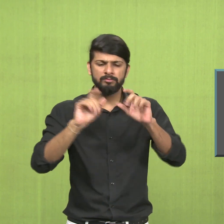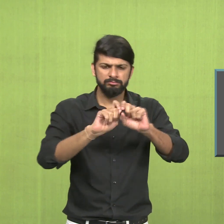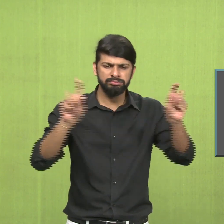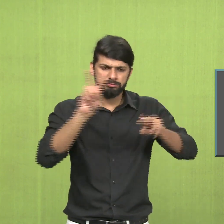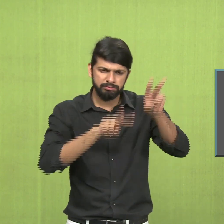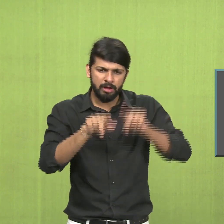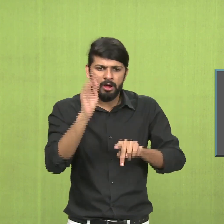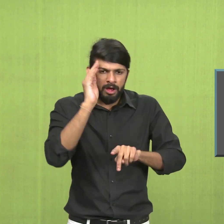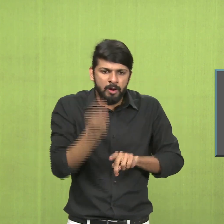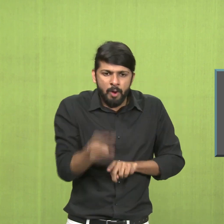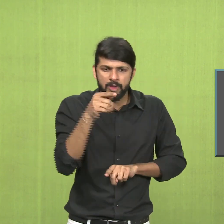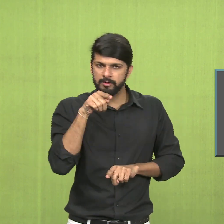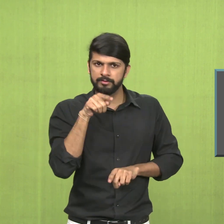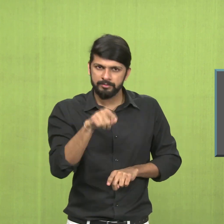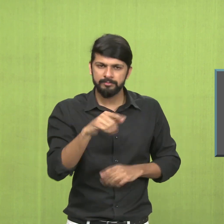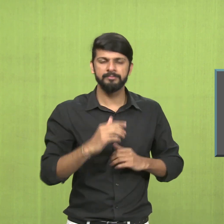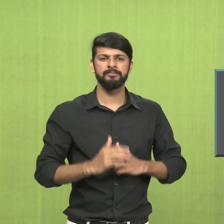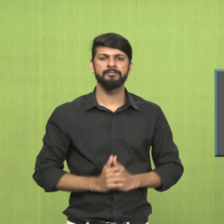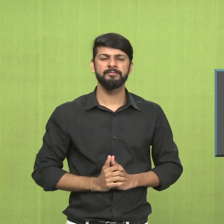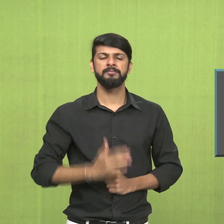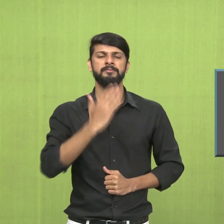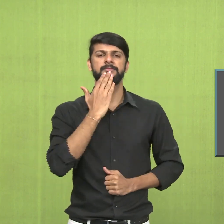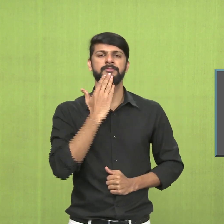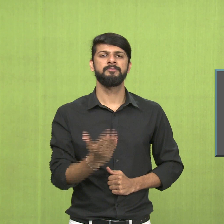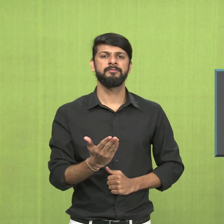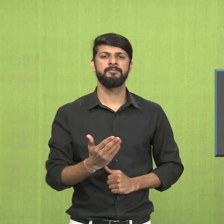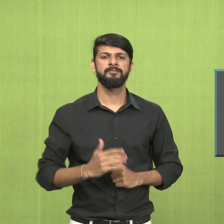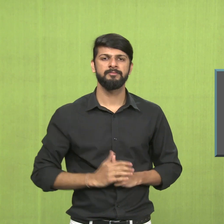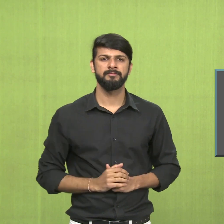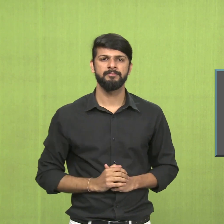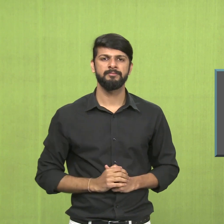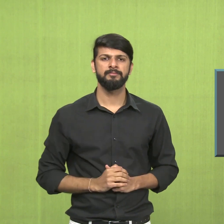you may visit our website www.nios.ac.in. Thank you.